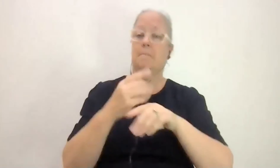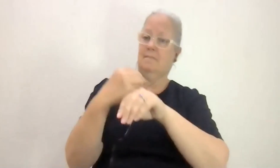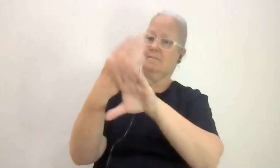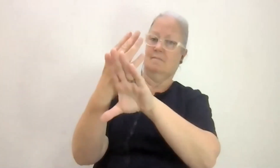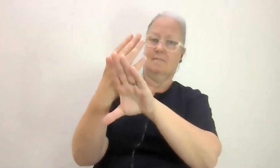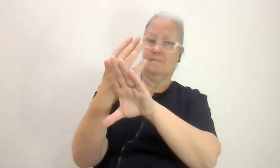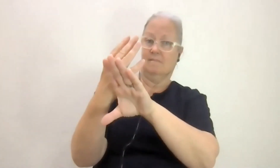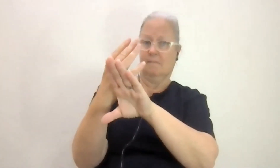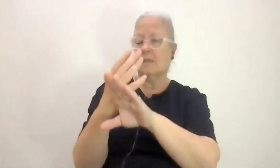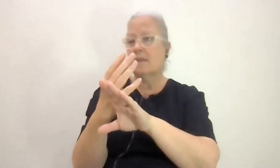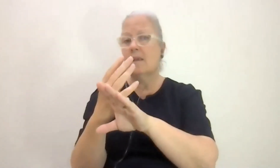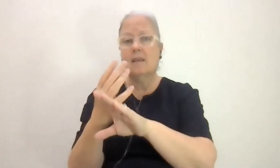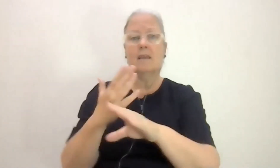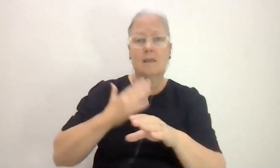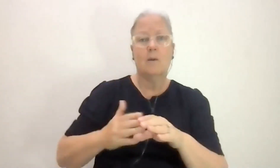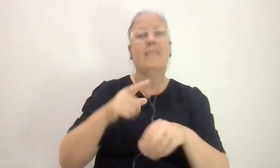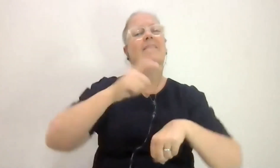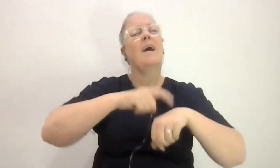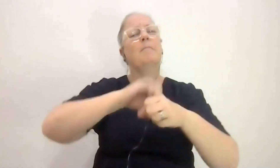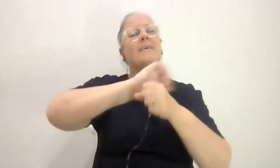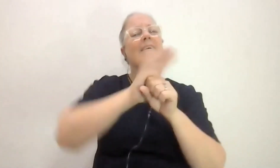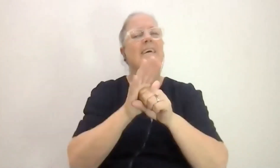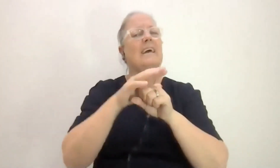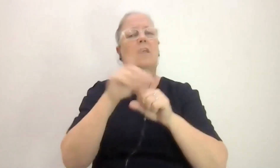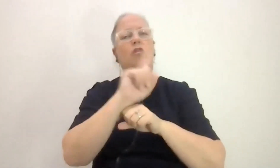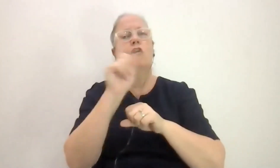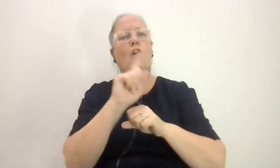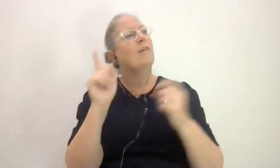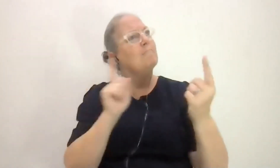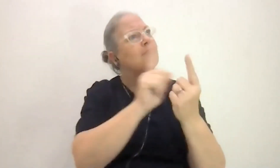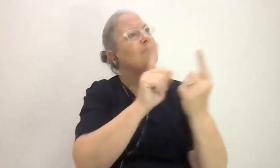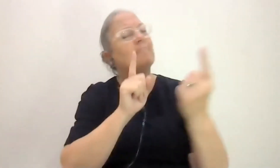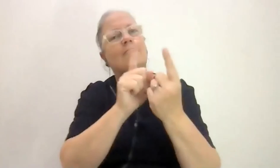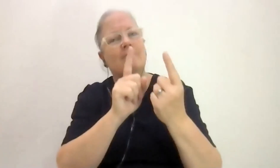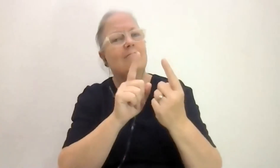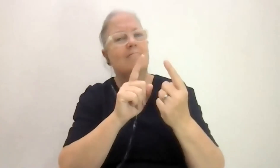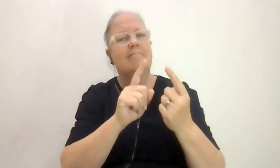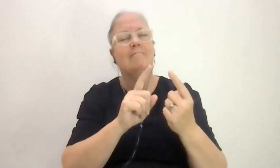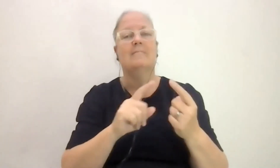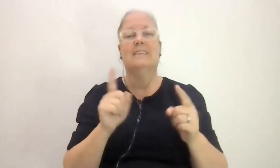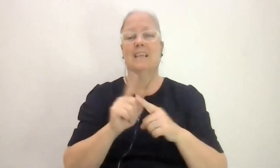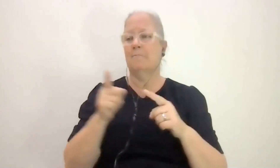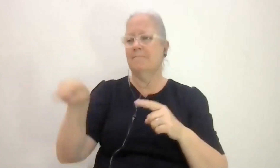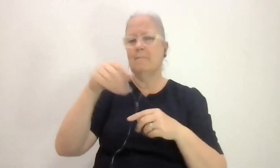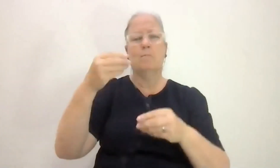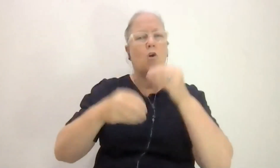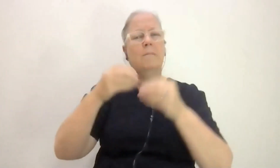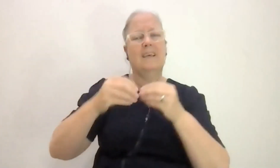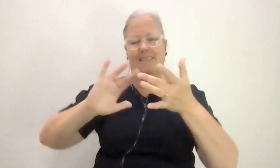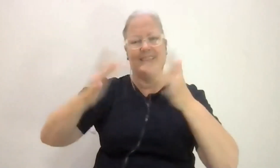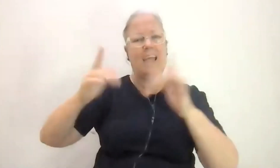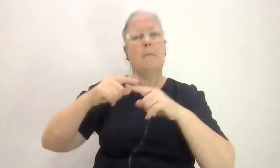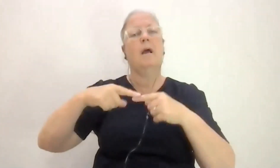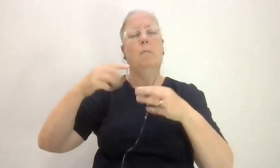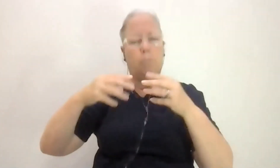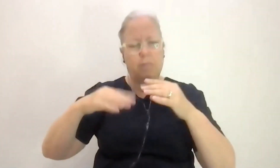support during the COVID, it is so difficult for them to access a stable internet, and can't